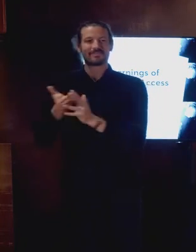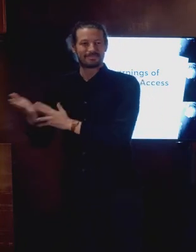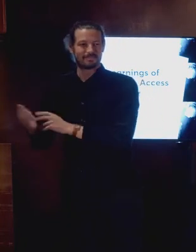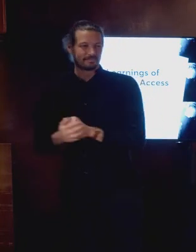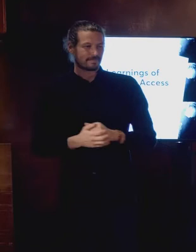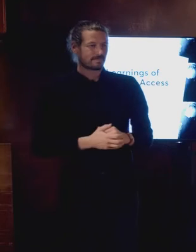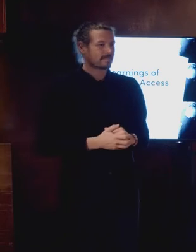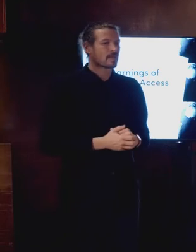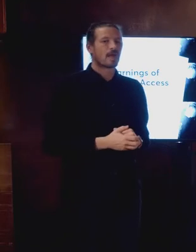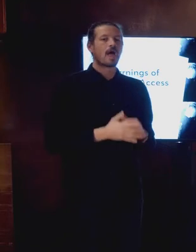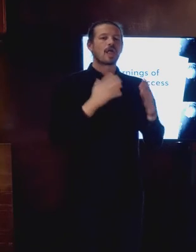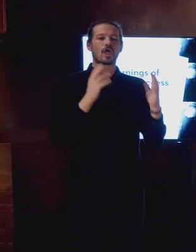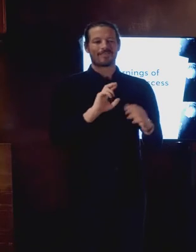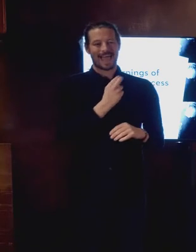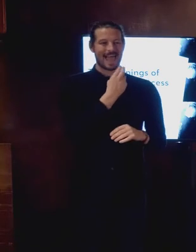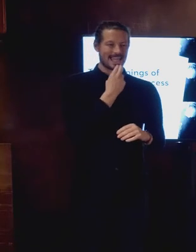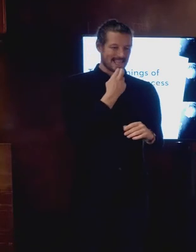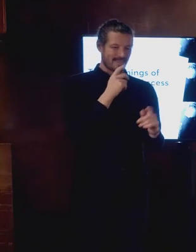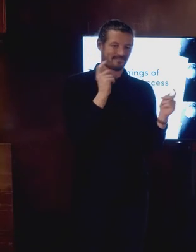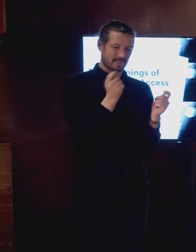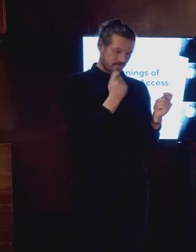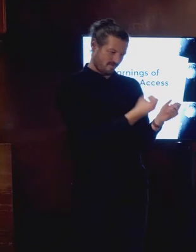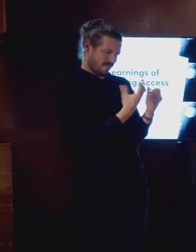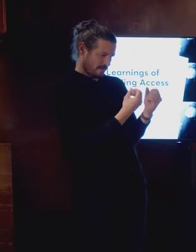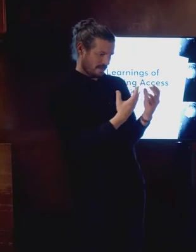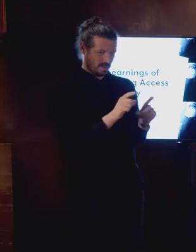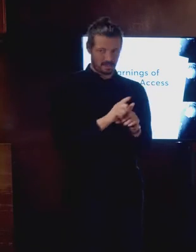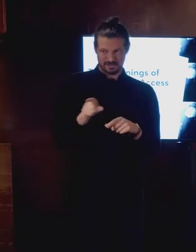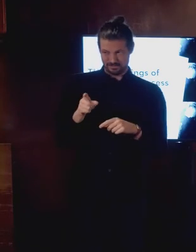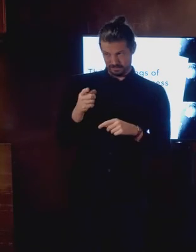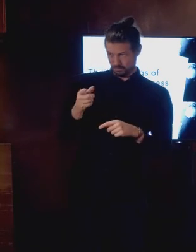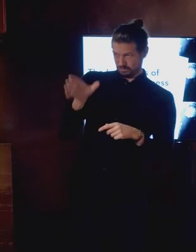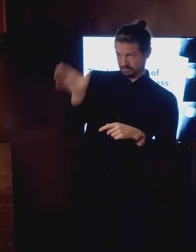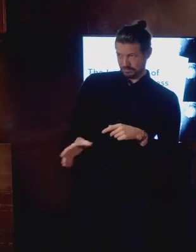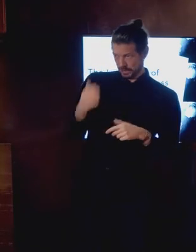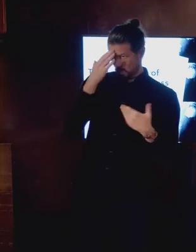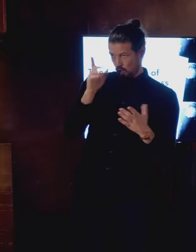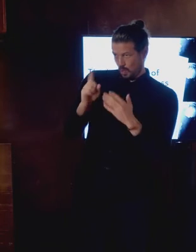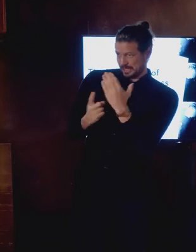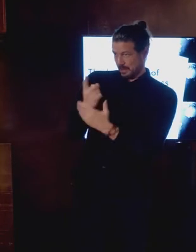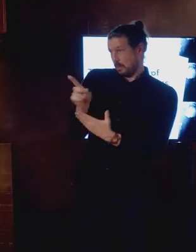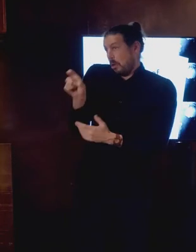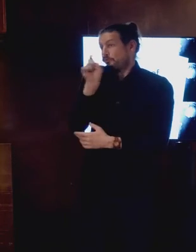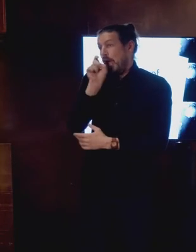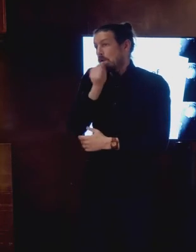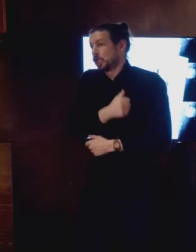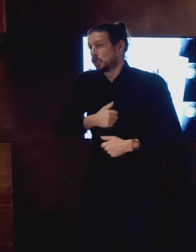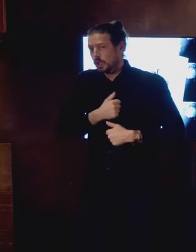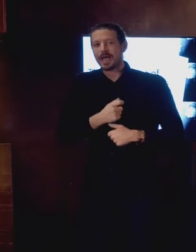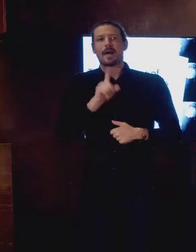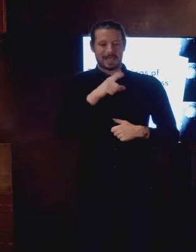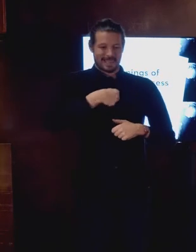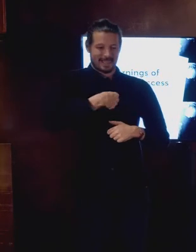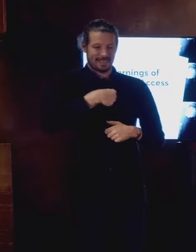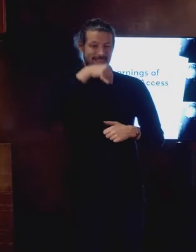a lot of the feedback from Adelaide was I didn't really know what was happening, but it was fun. Whereas this one, they were like, "God, I really got that." And